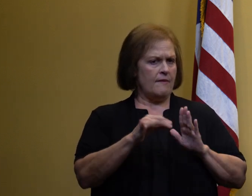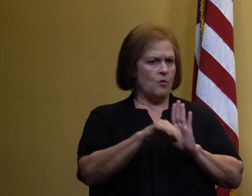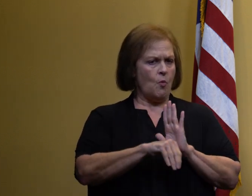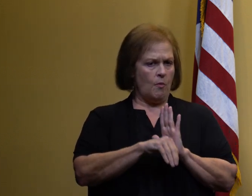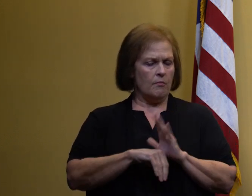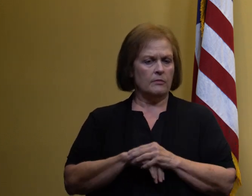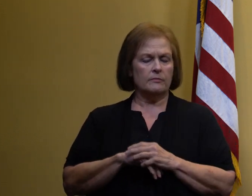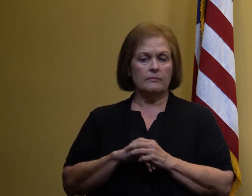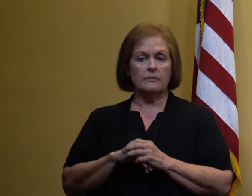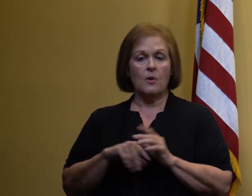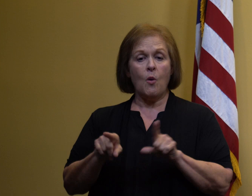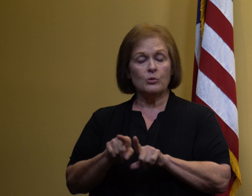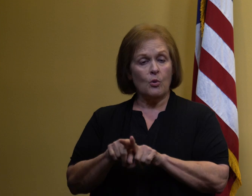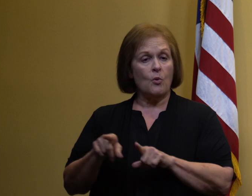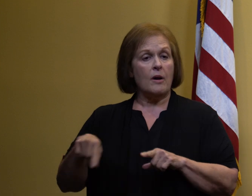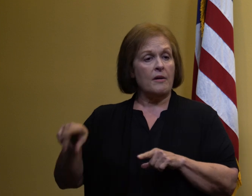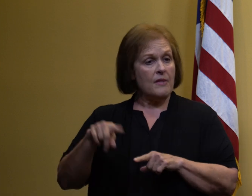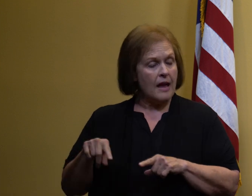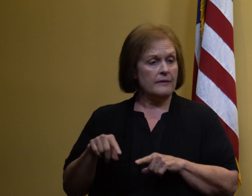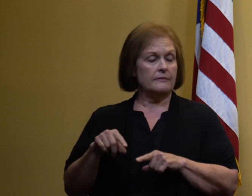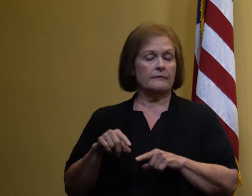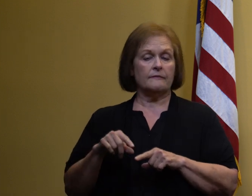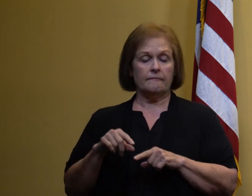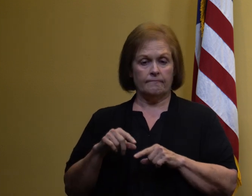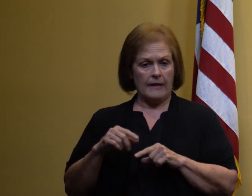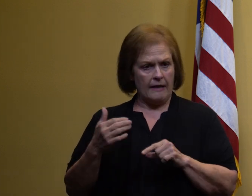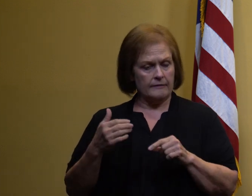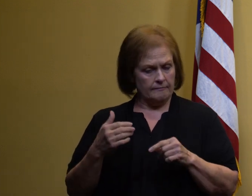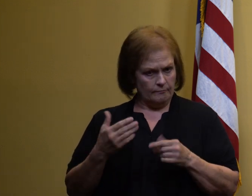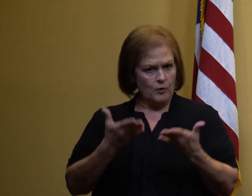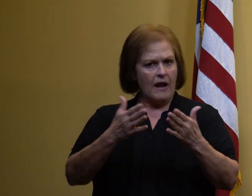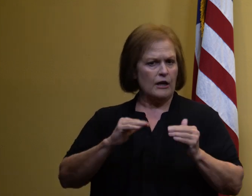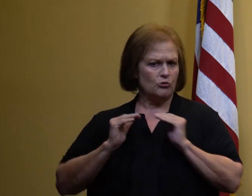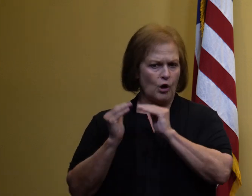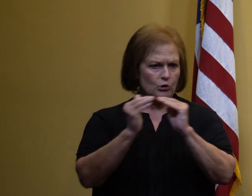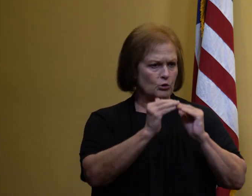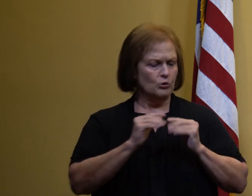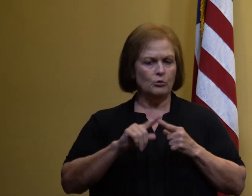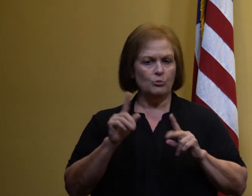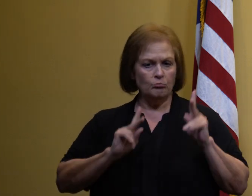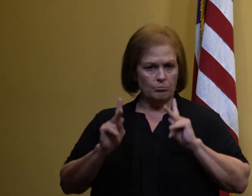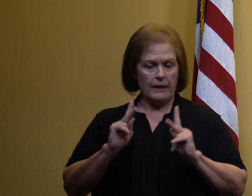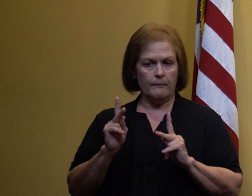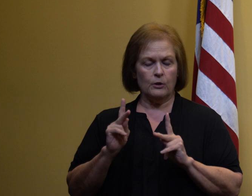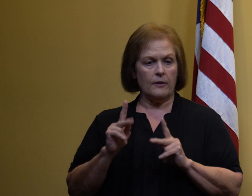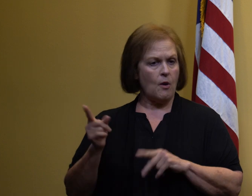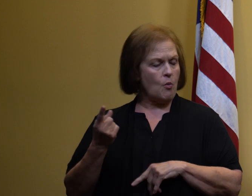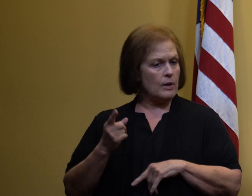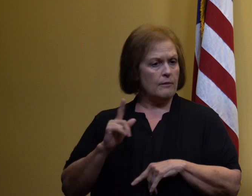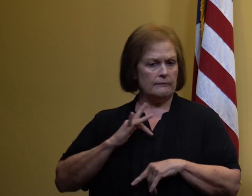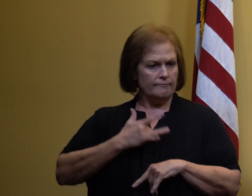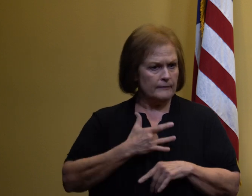in addition, again, they have delivered on bringing justice to victims. Always empathetic to